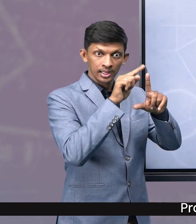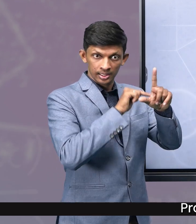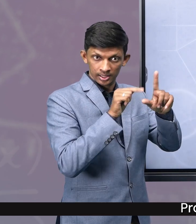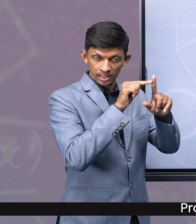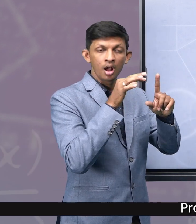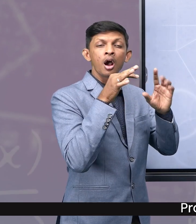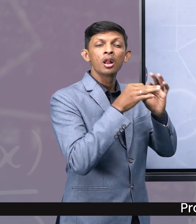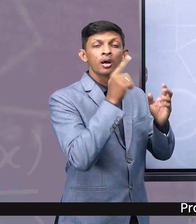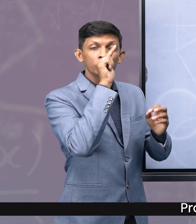Properties of triangles.